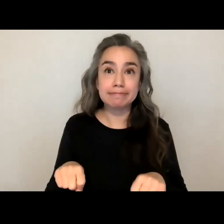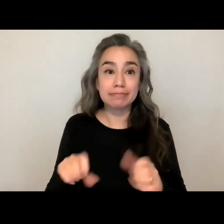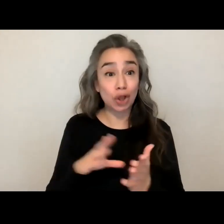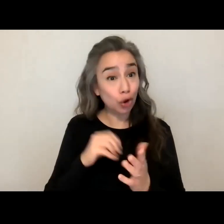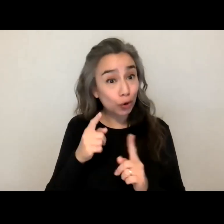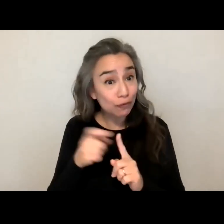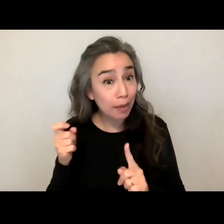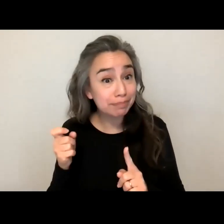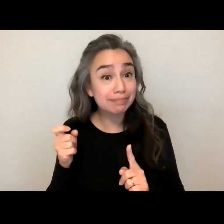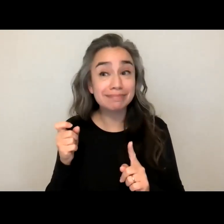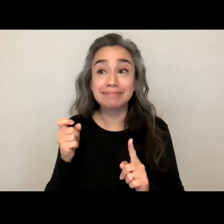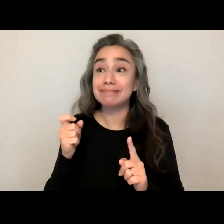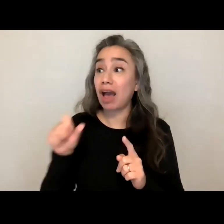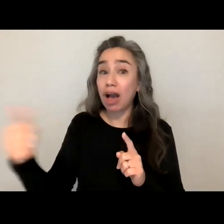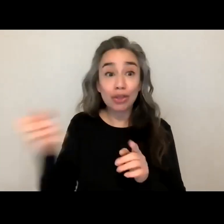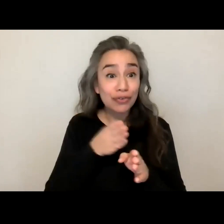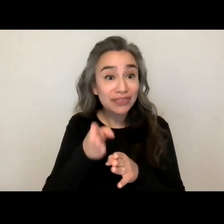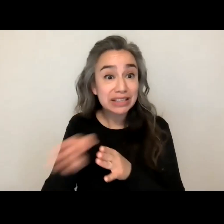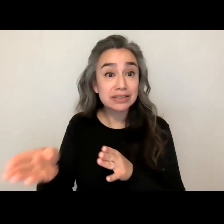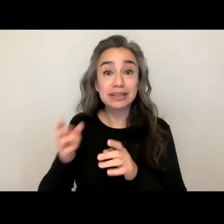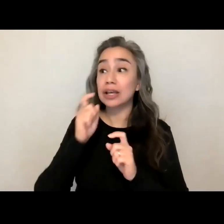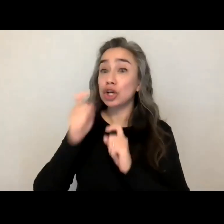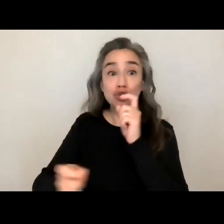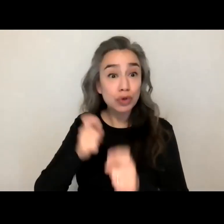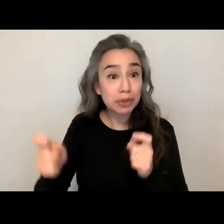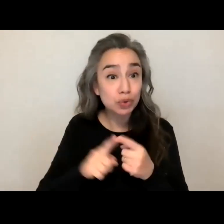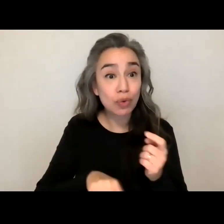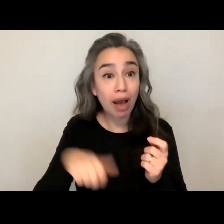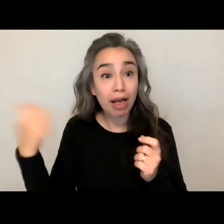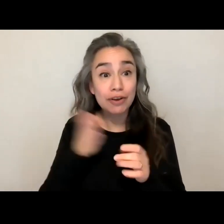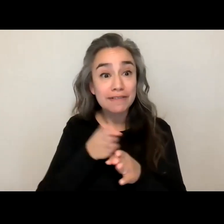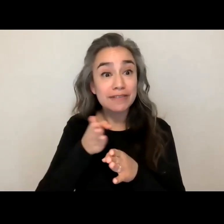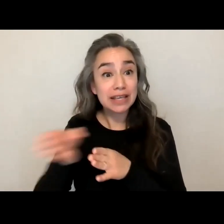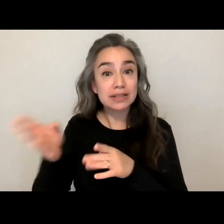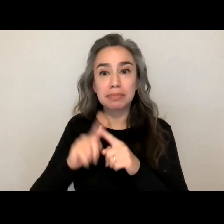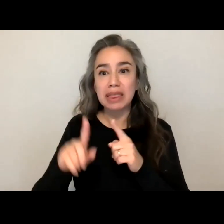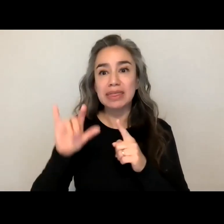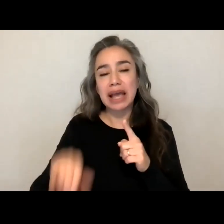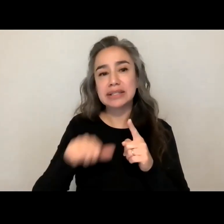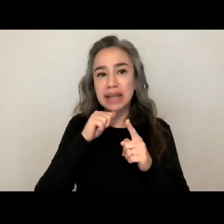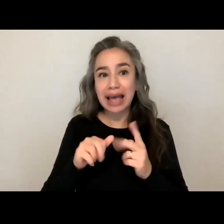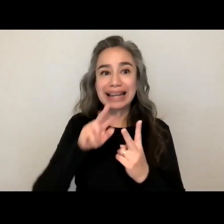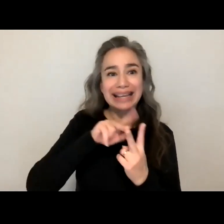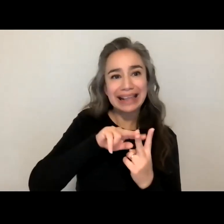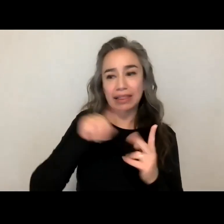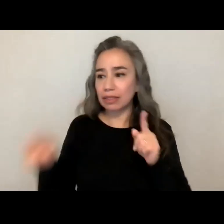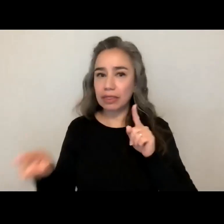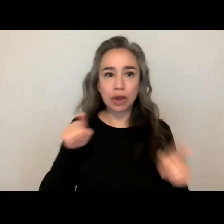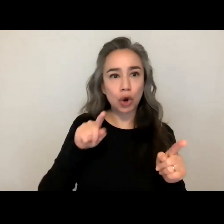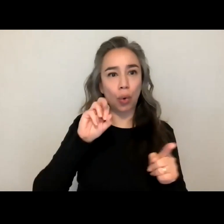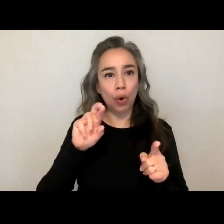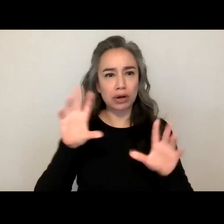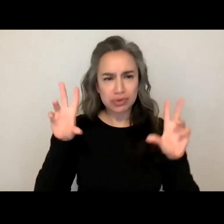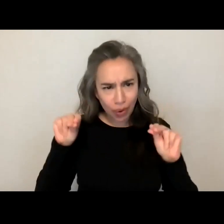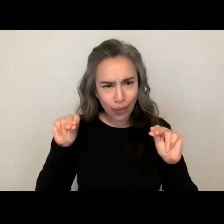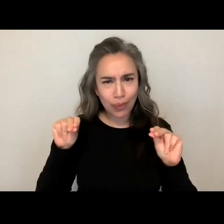and contribute to other fields, but that should not be done just as a, you know, binary, that should be sort of a productive conversation